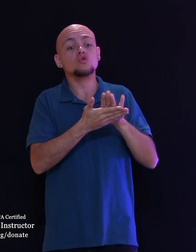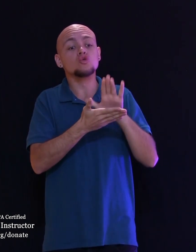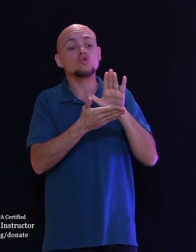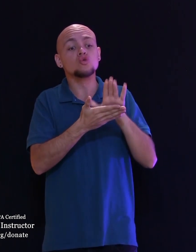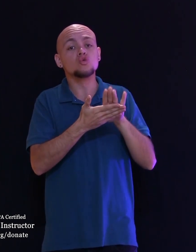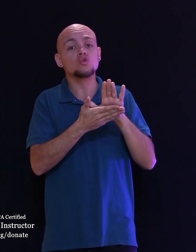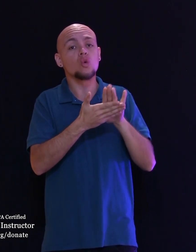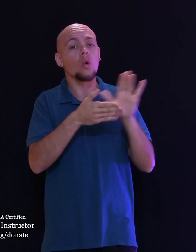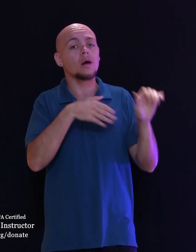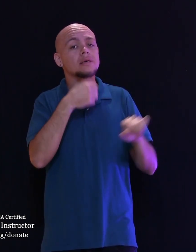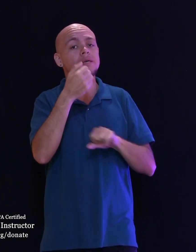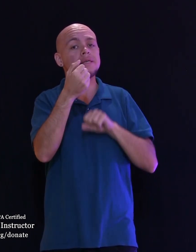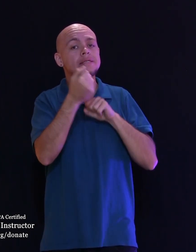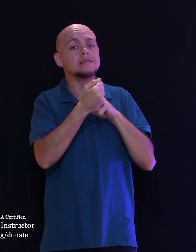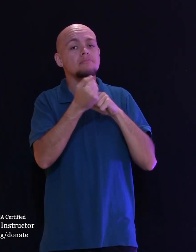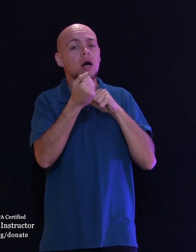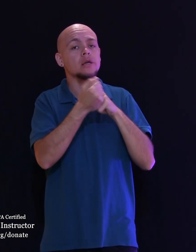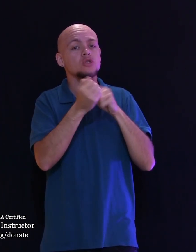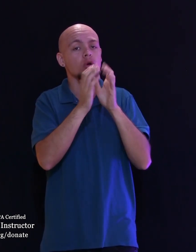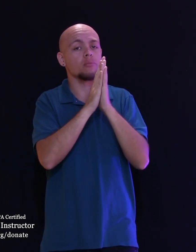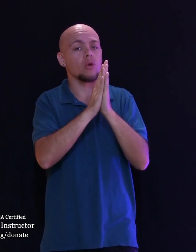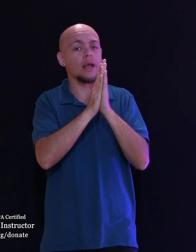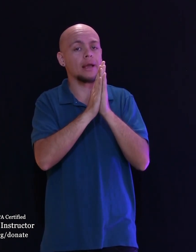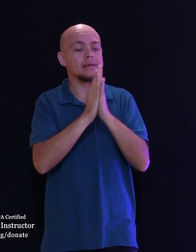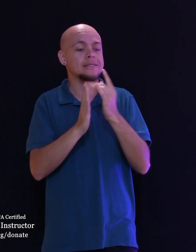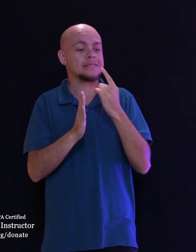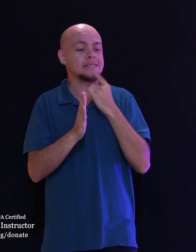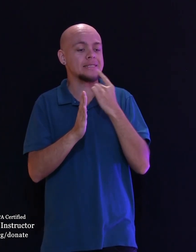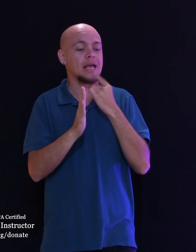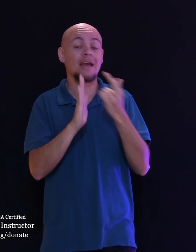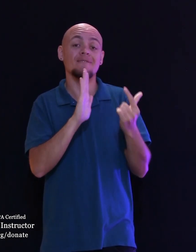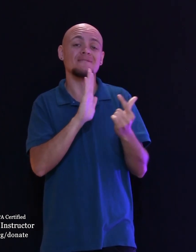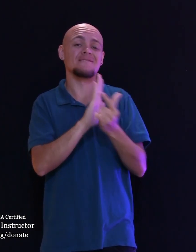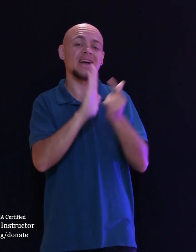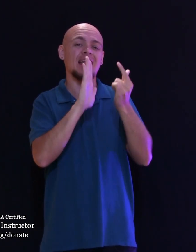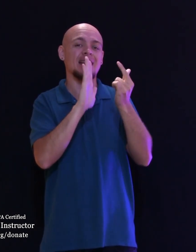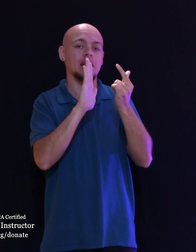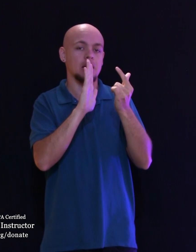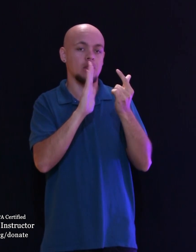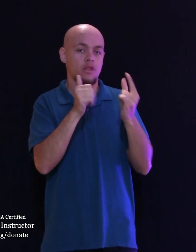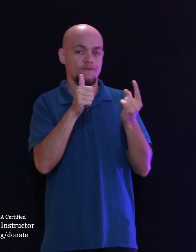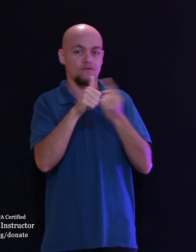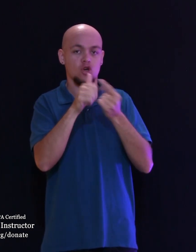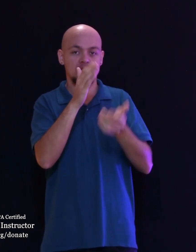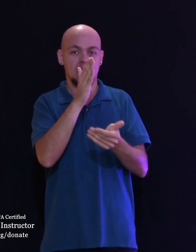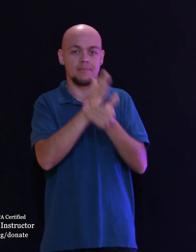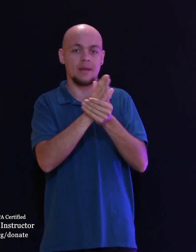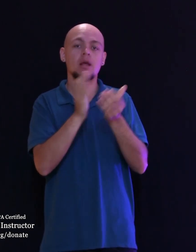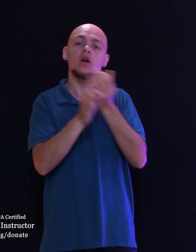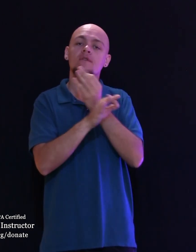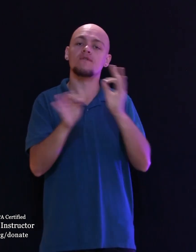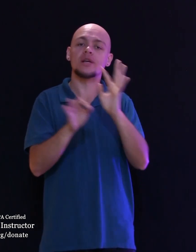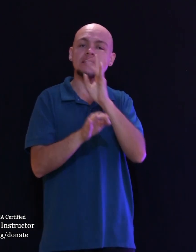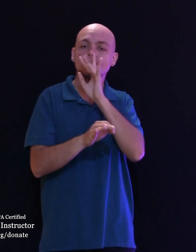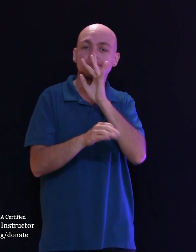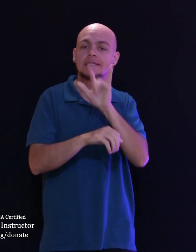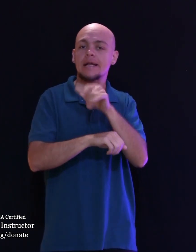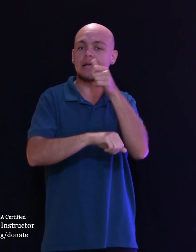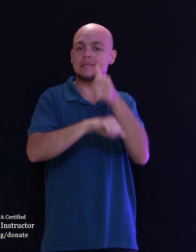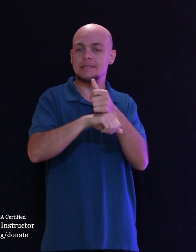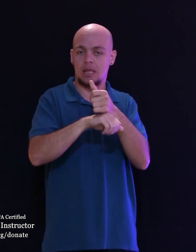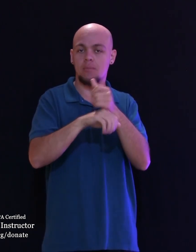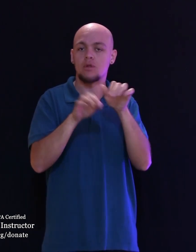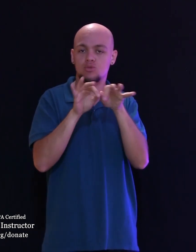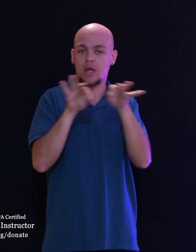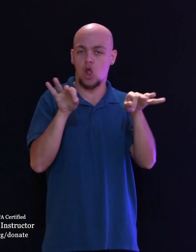public schools in a 1962 decision, saying that it violated the First Amendment, free speech, establishment clause as